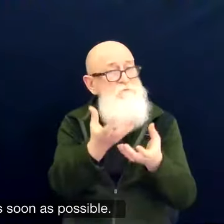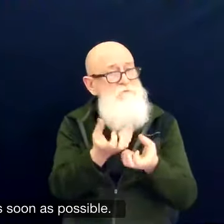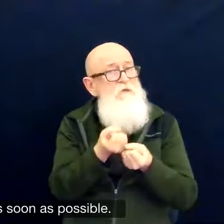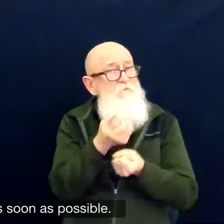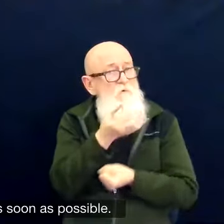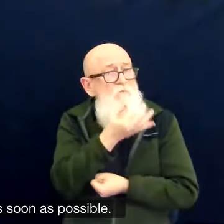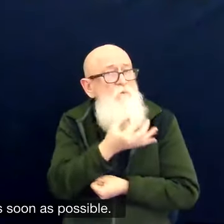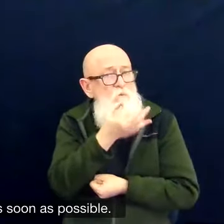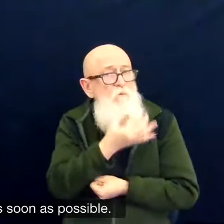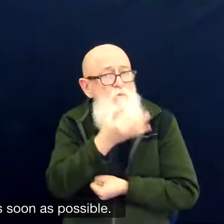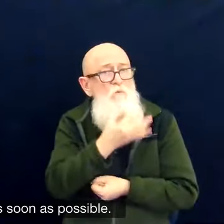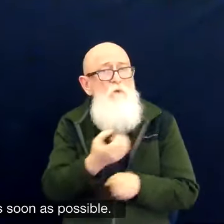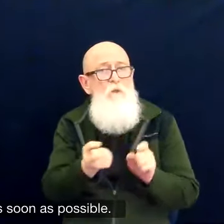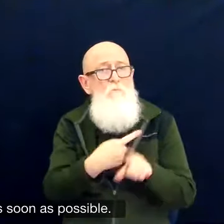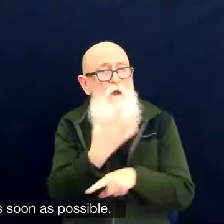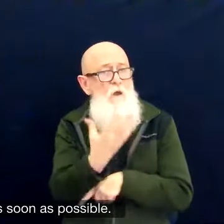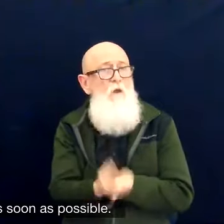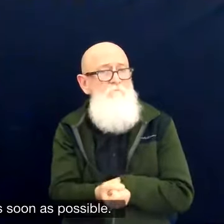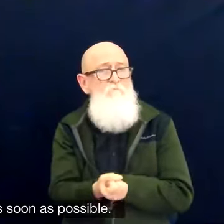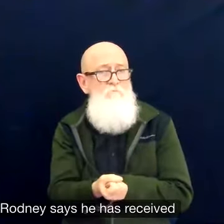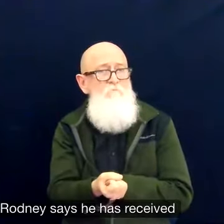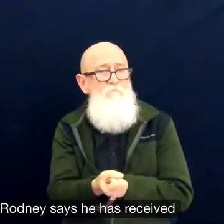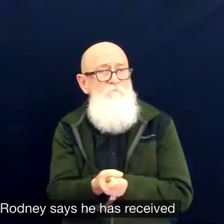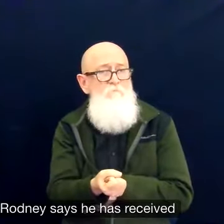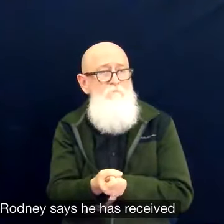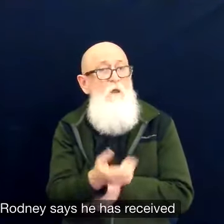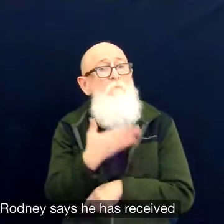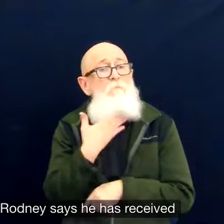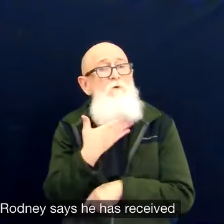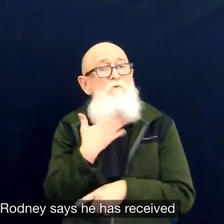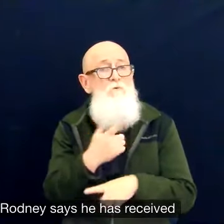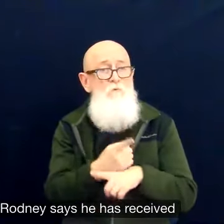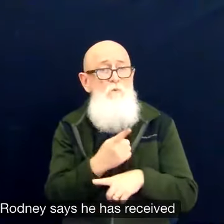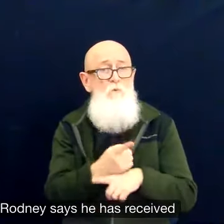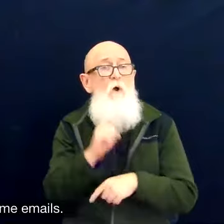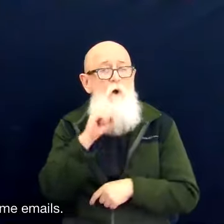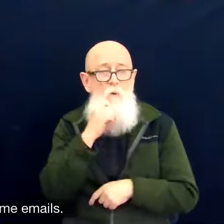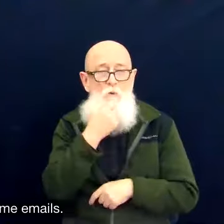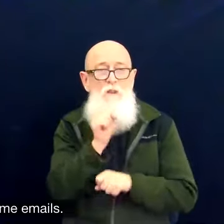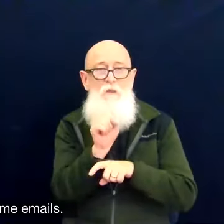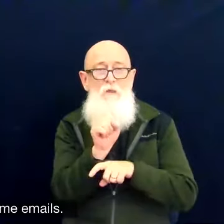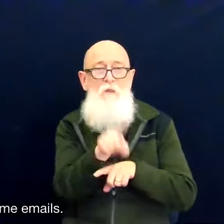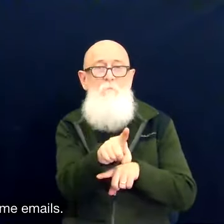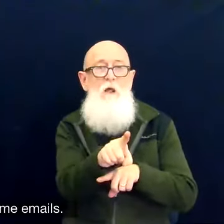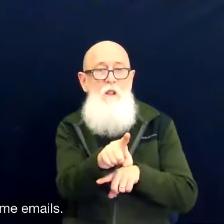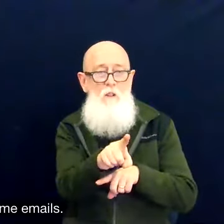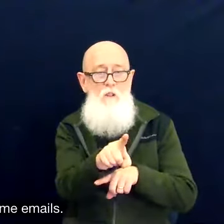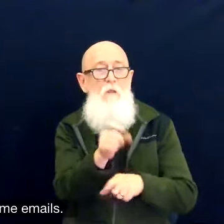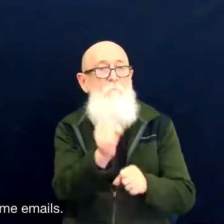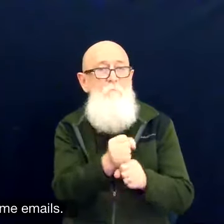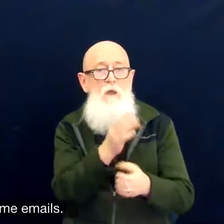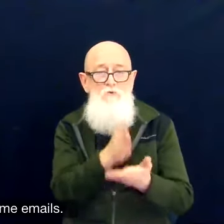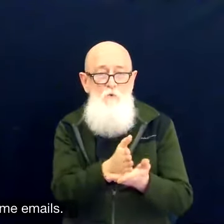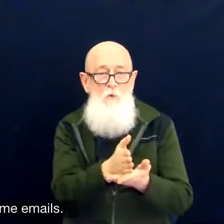Okay. Rodney, I will email you to double check which ones you've received and what you're